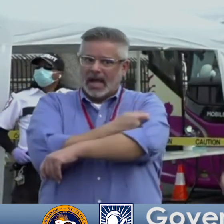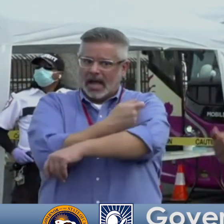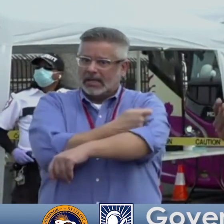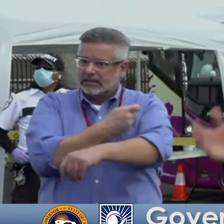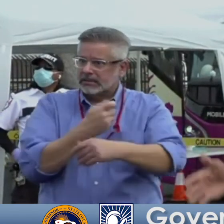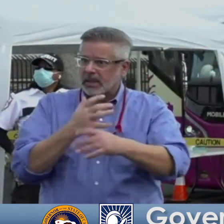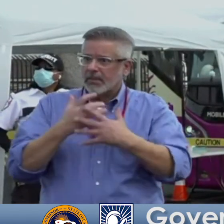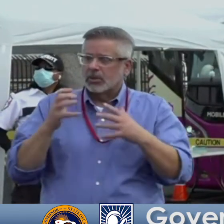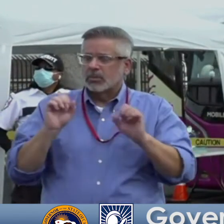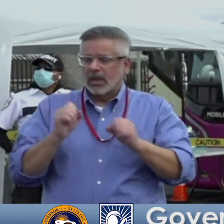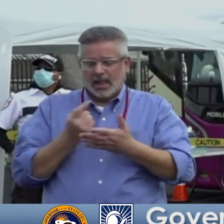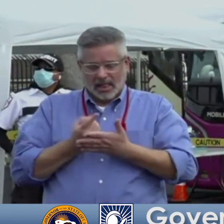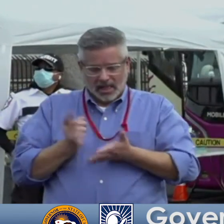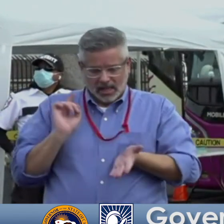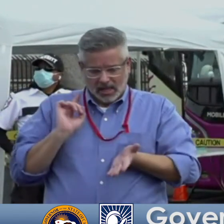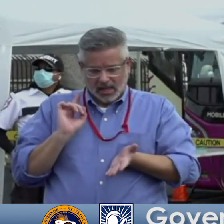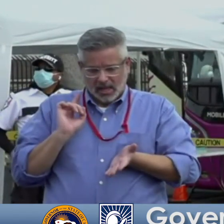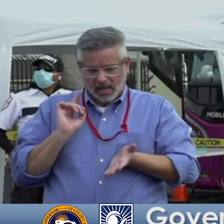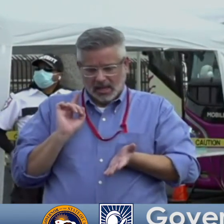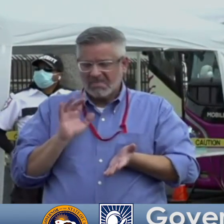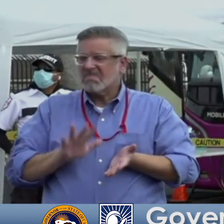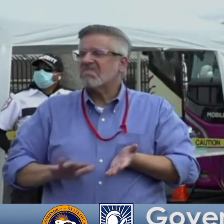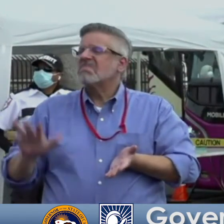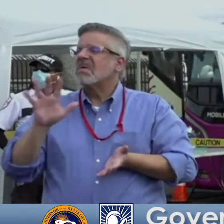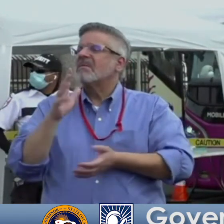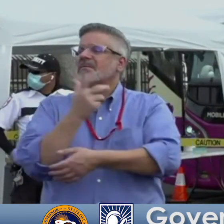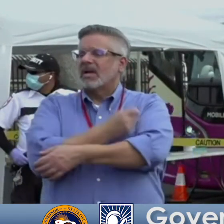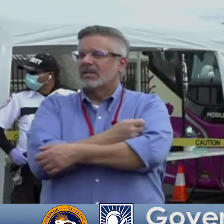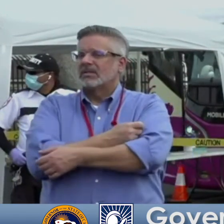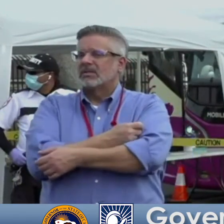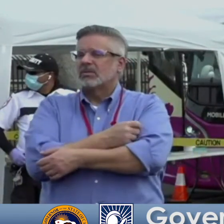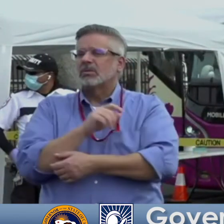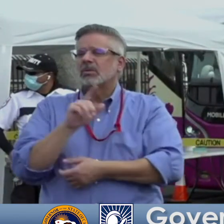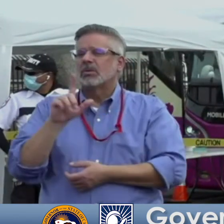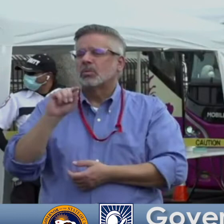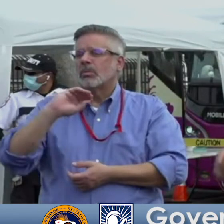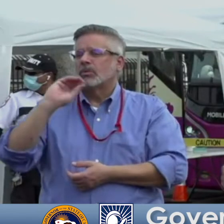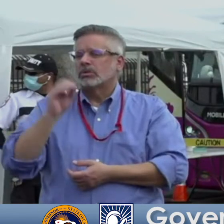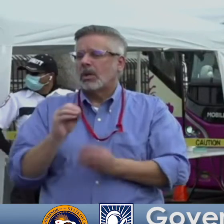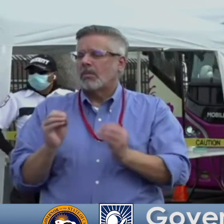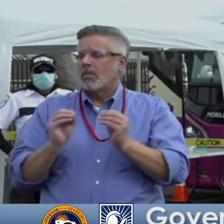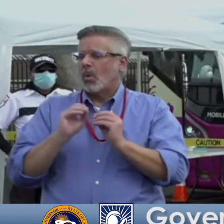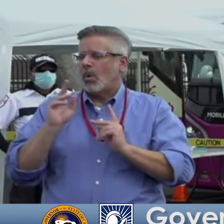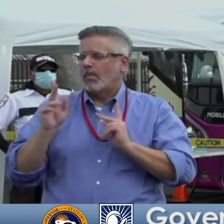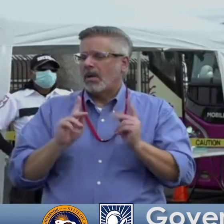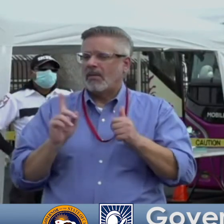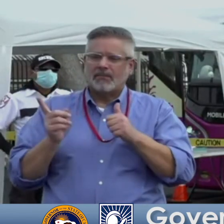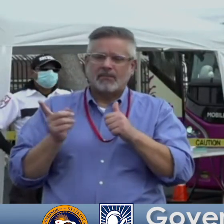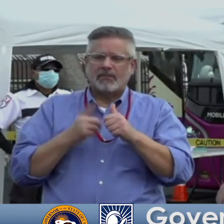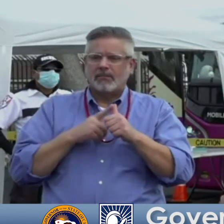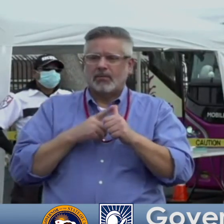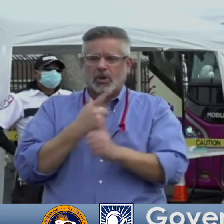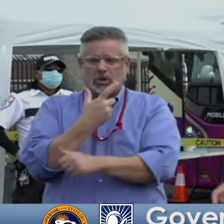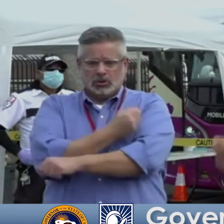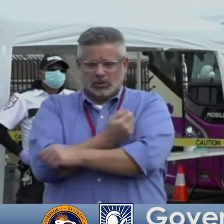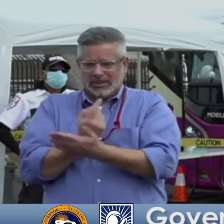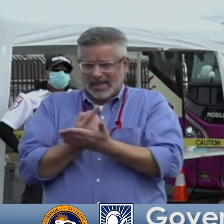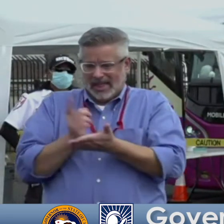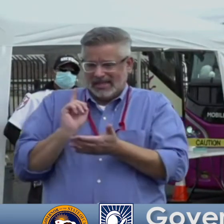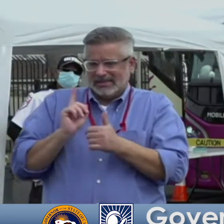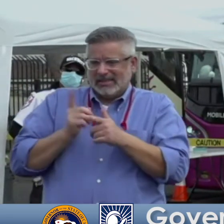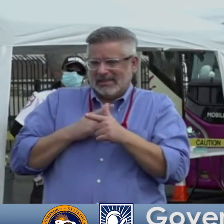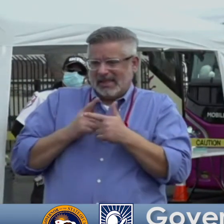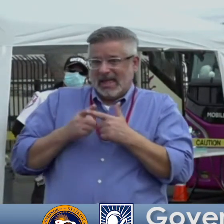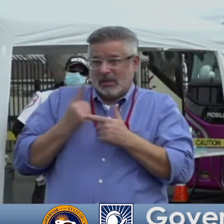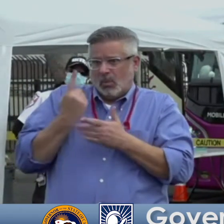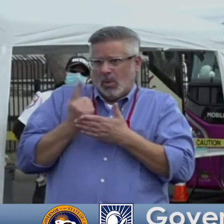say, last week, among the vaccines, we had 20% more people get first doses last week than we had the